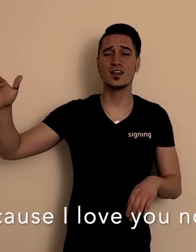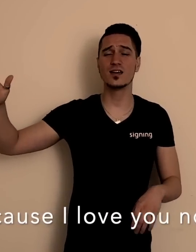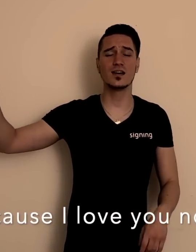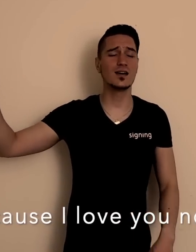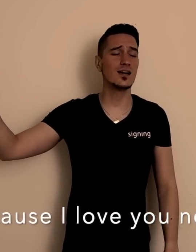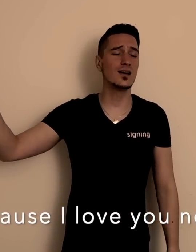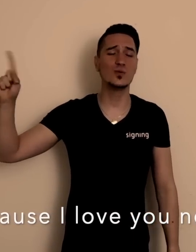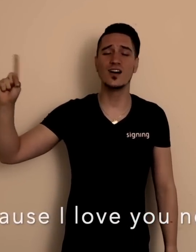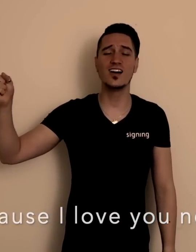what